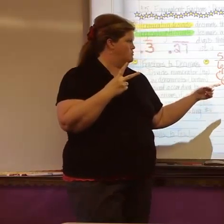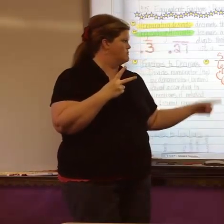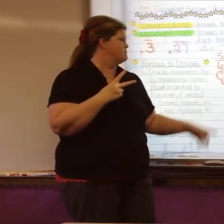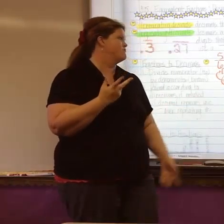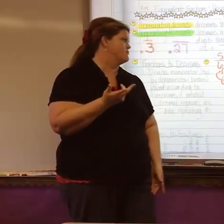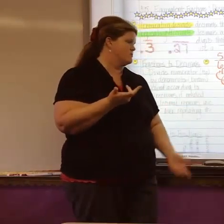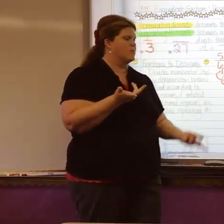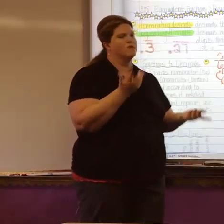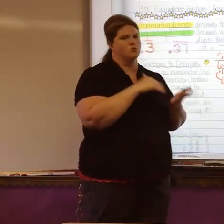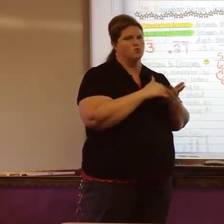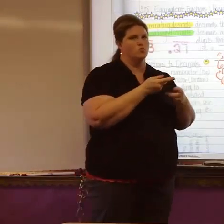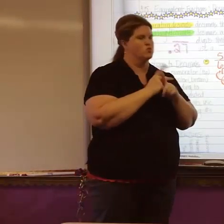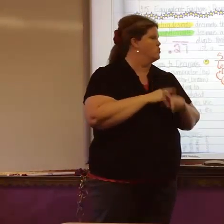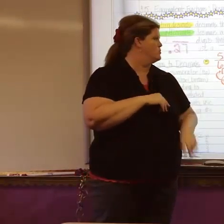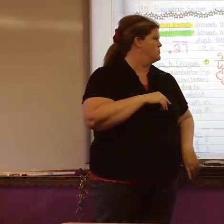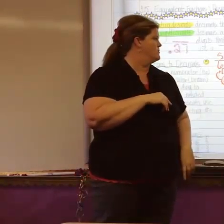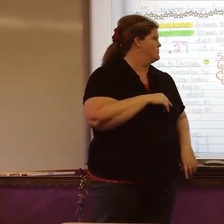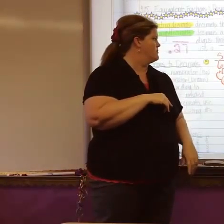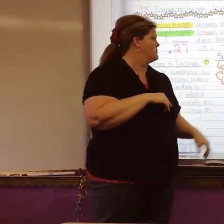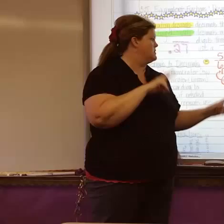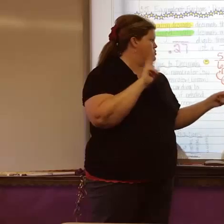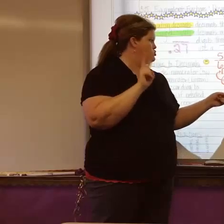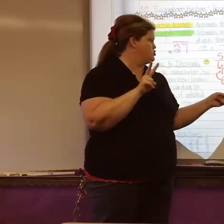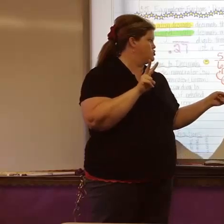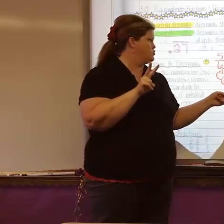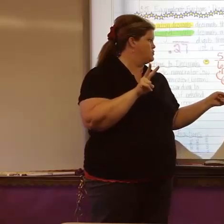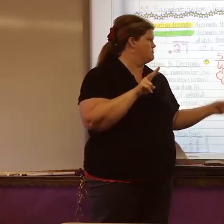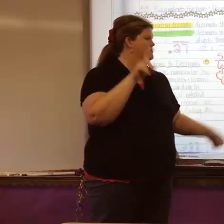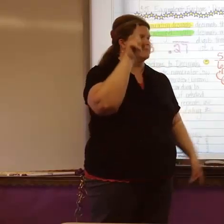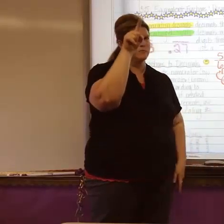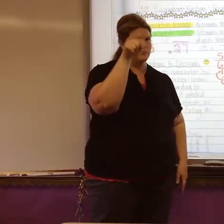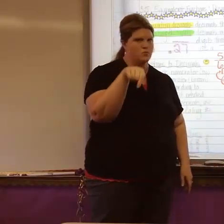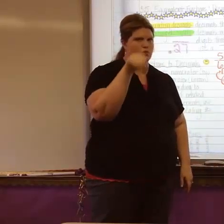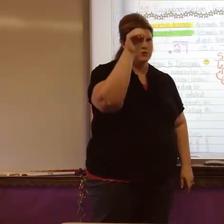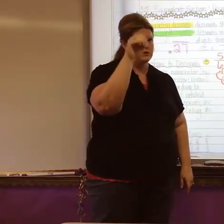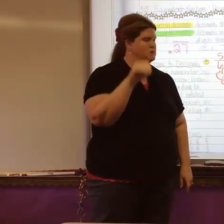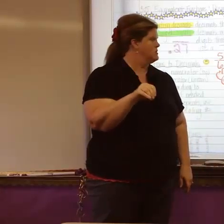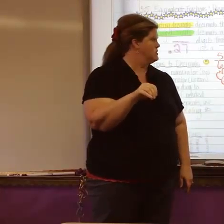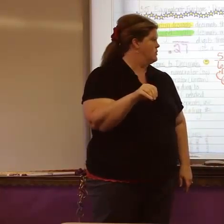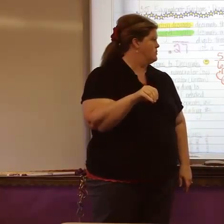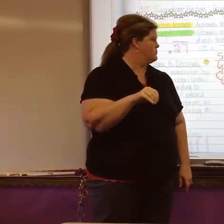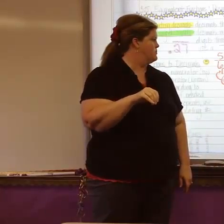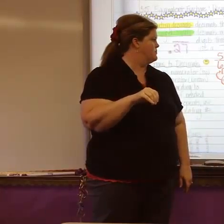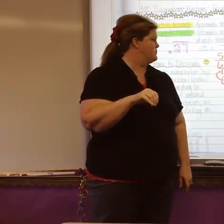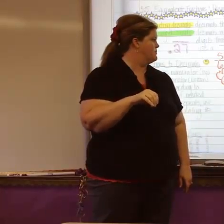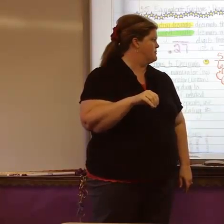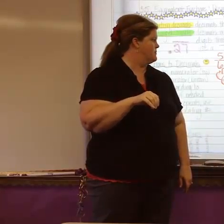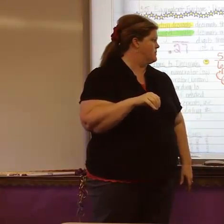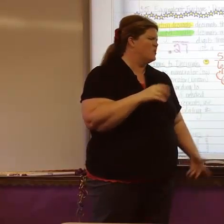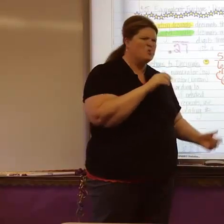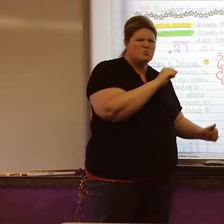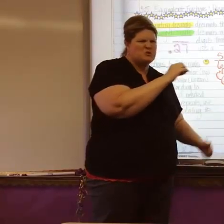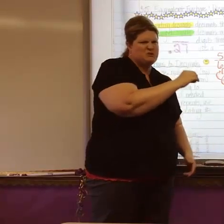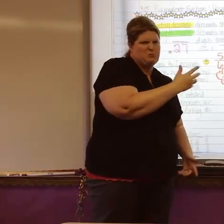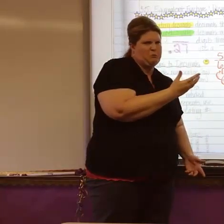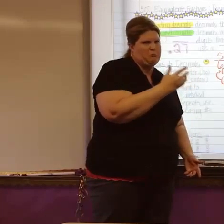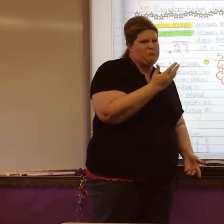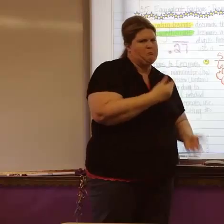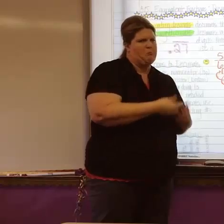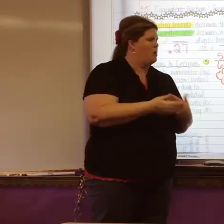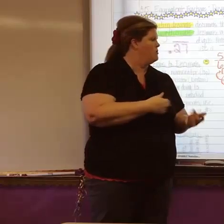Have to regroup. 10 take away 8 is 2. 2 take away 2 is 0. You can put a 0. You don't need